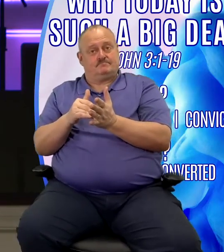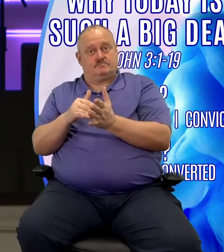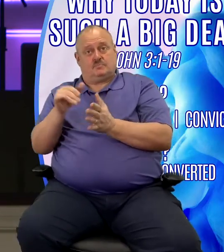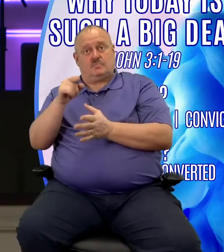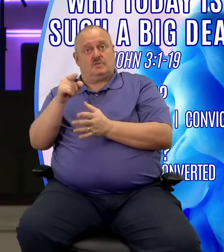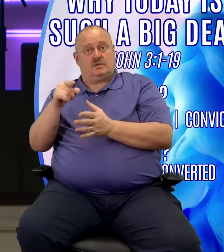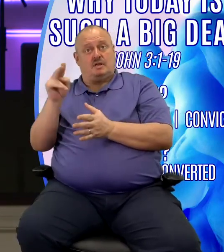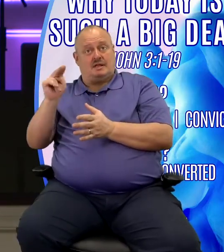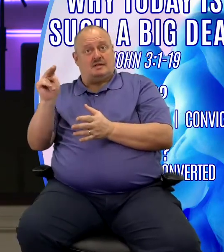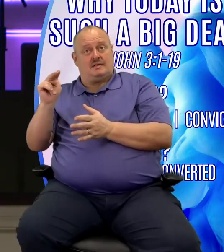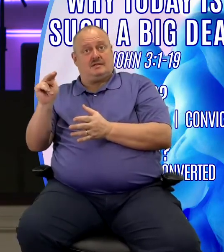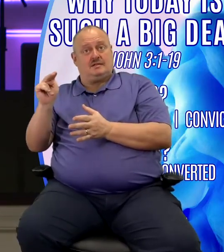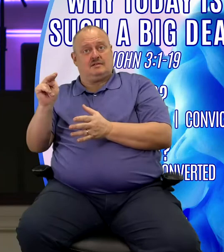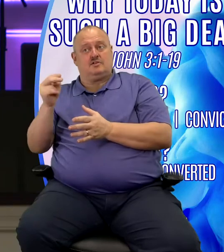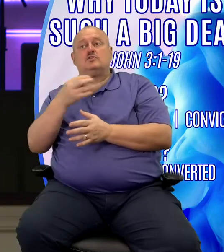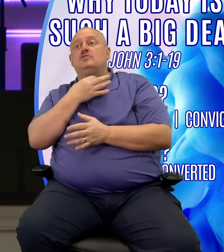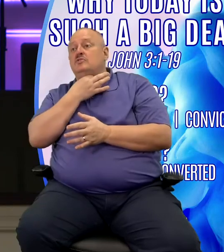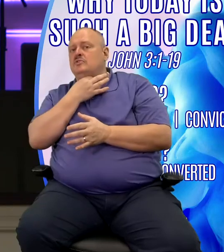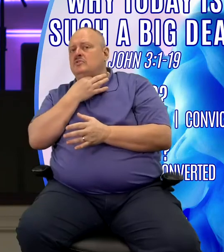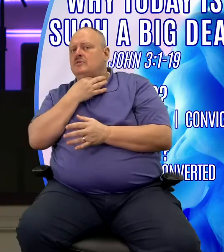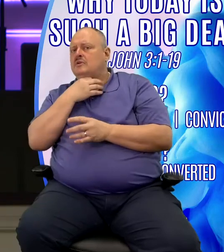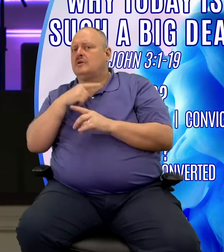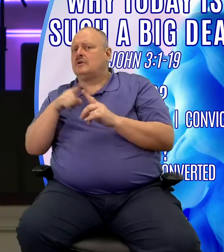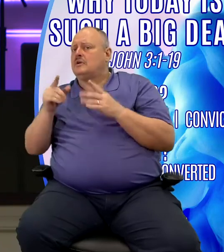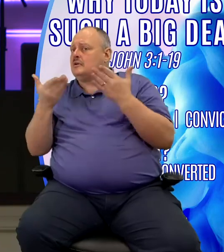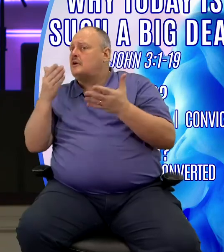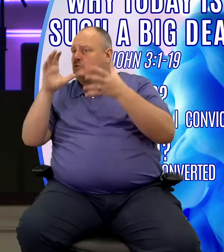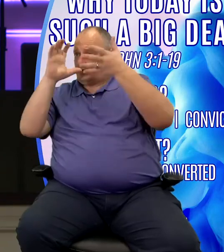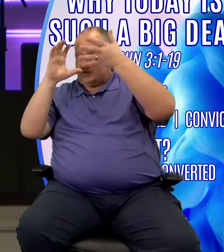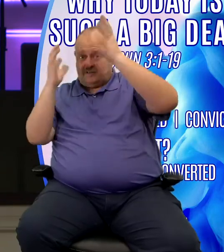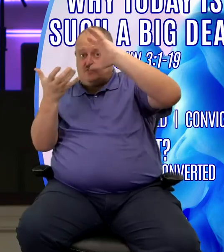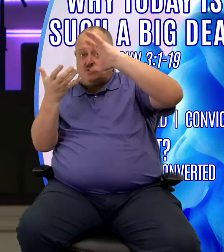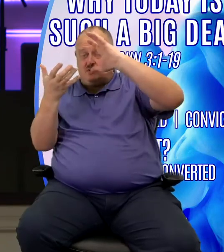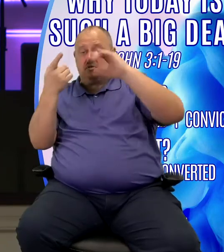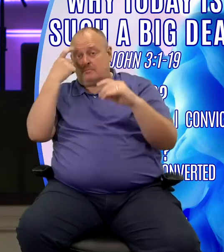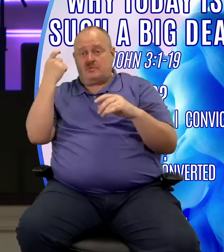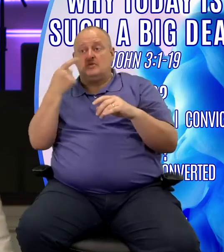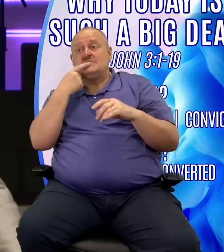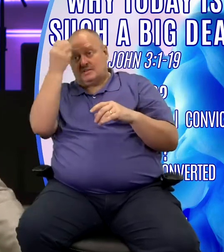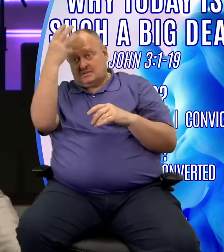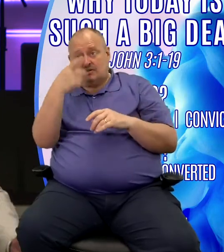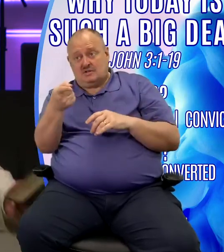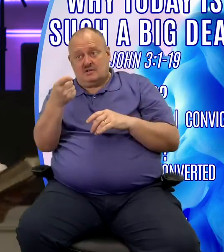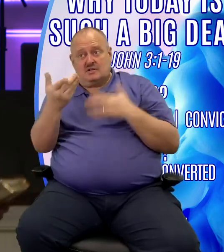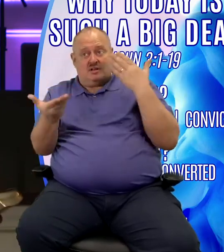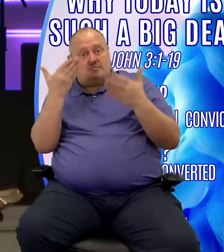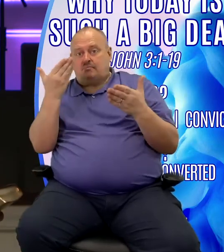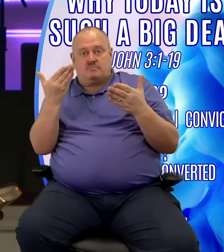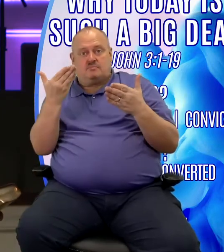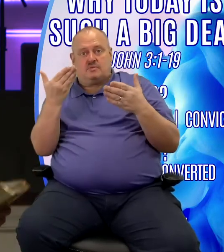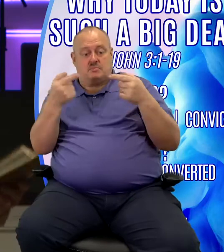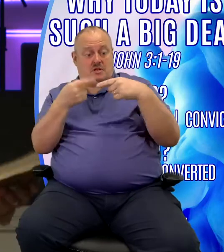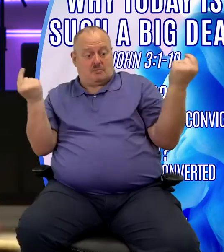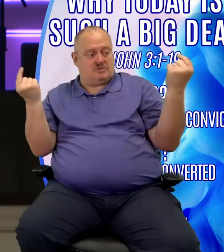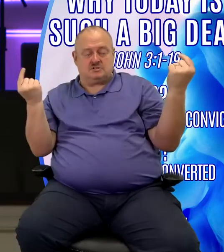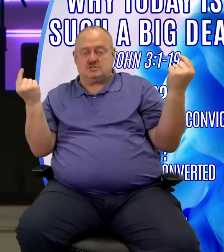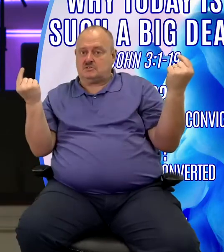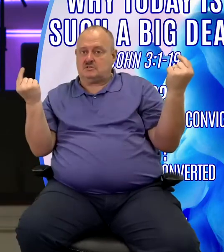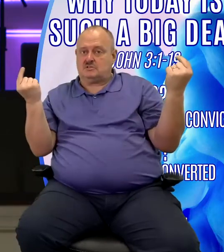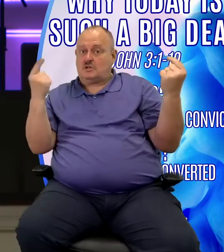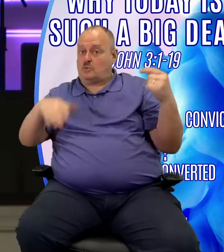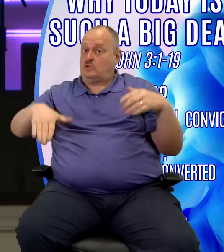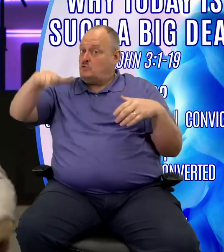Nicodemus was curious, but you might be confused because what I just shared with you may be completely contrary to what you grew